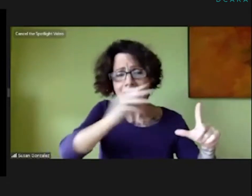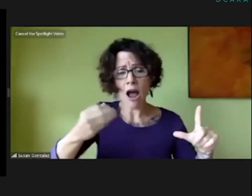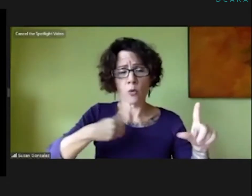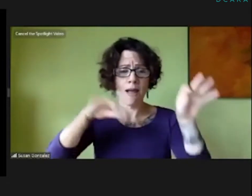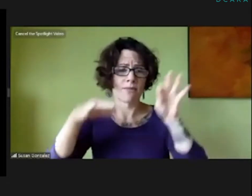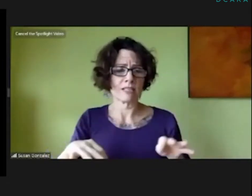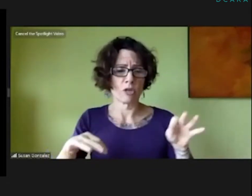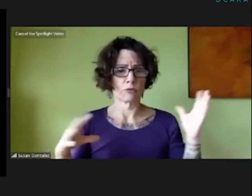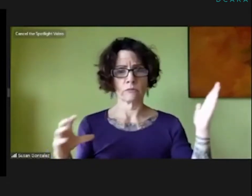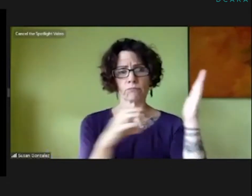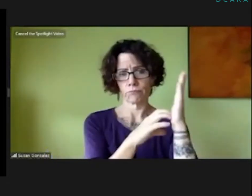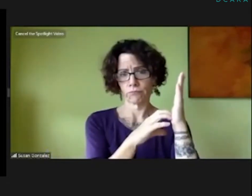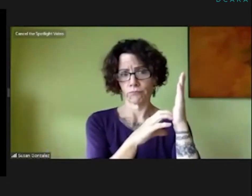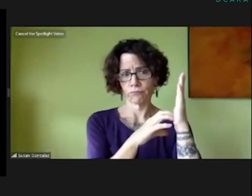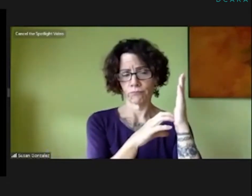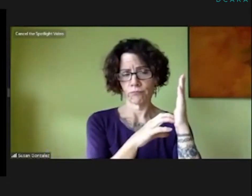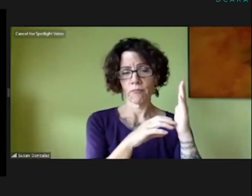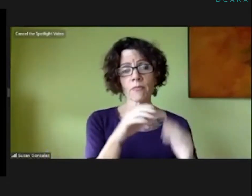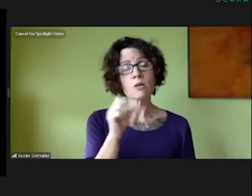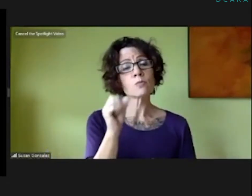because you can't miss it.